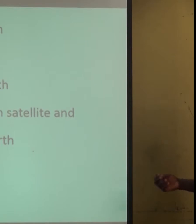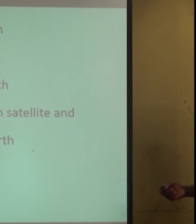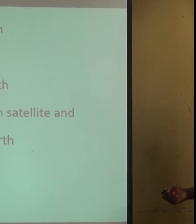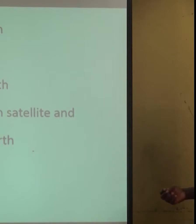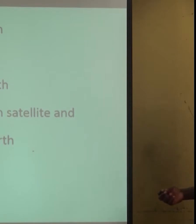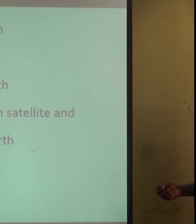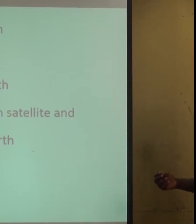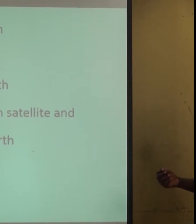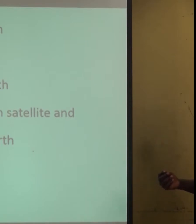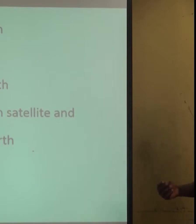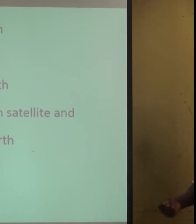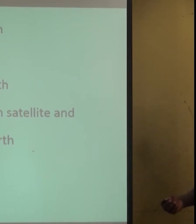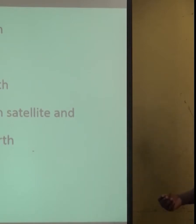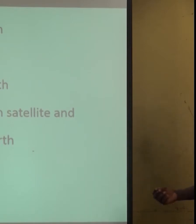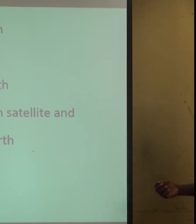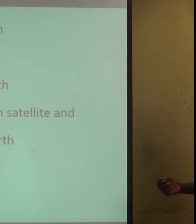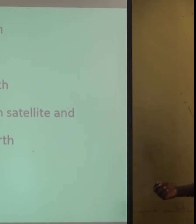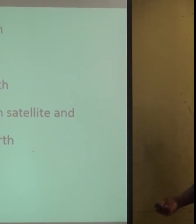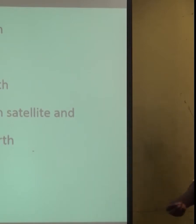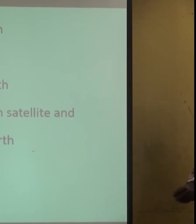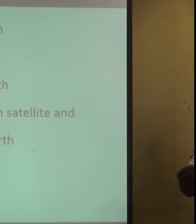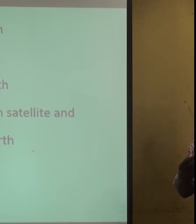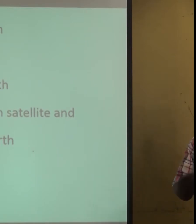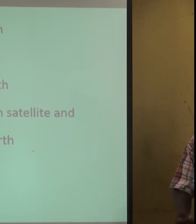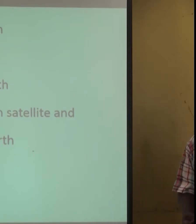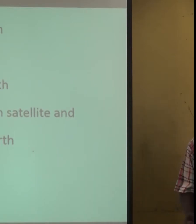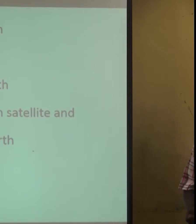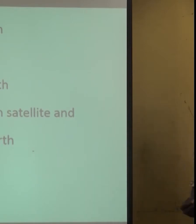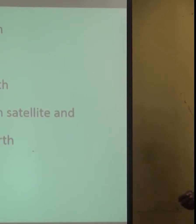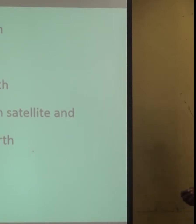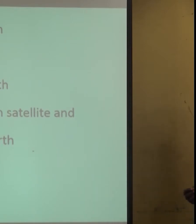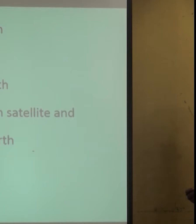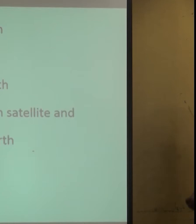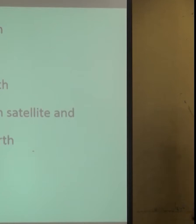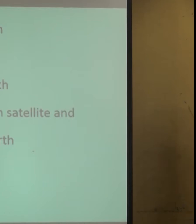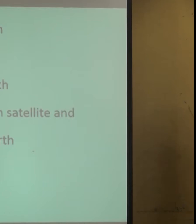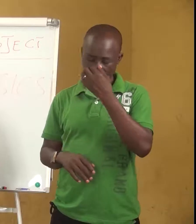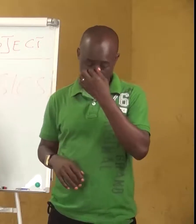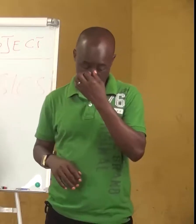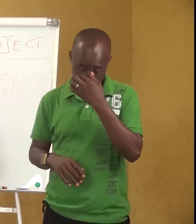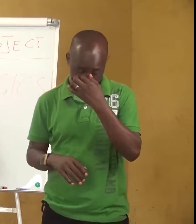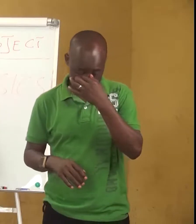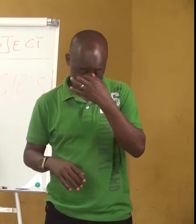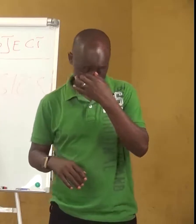the distance between satellite and center of the Earth.